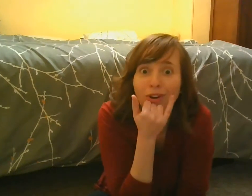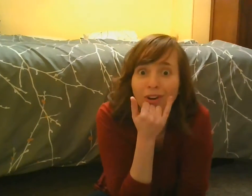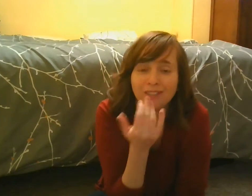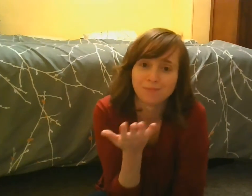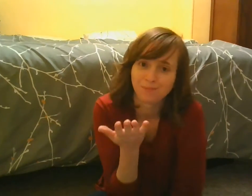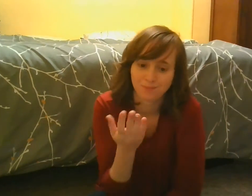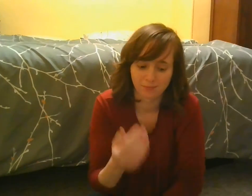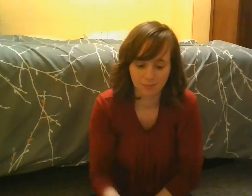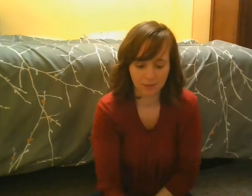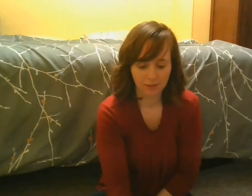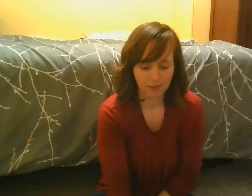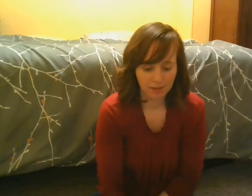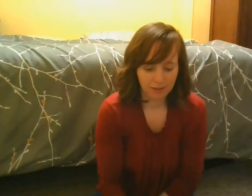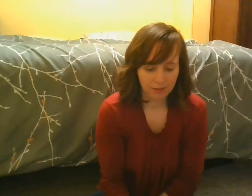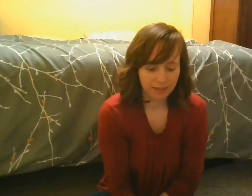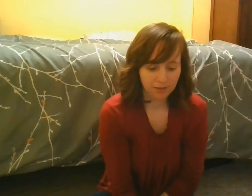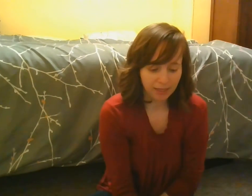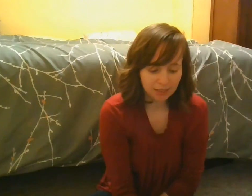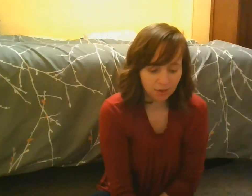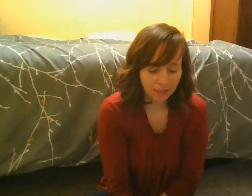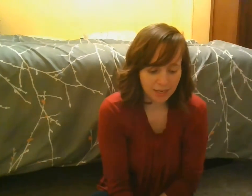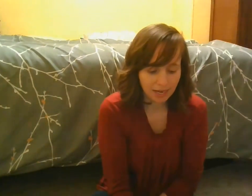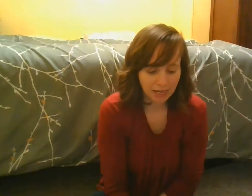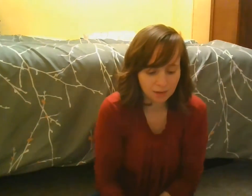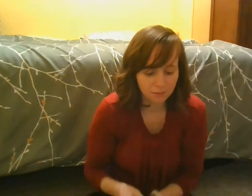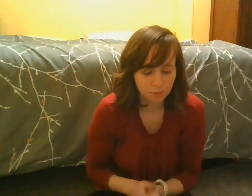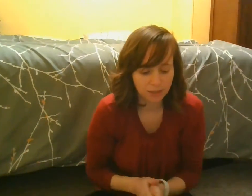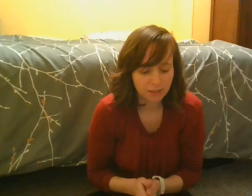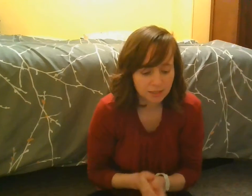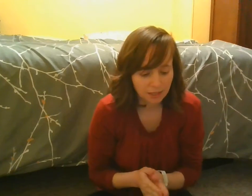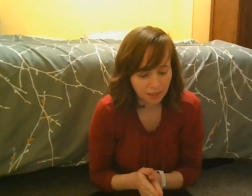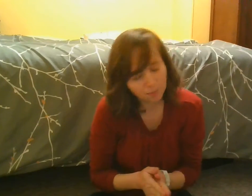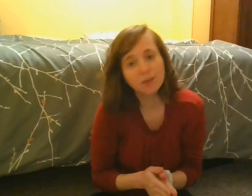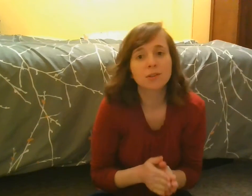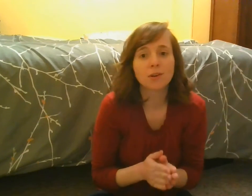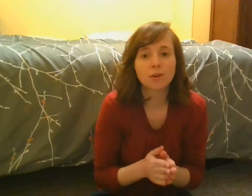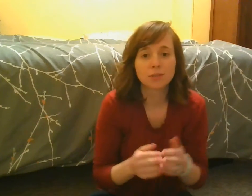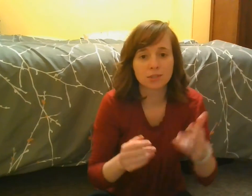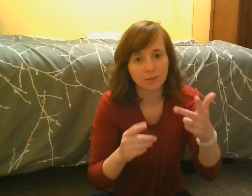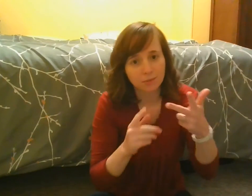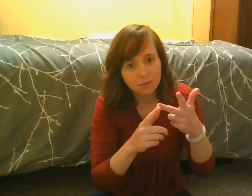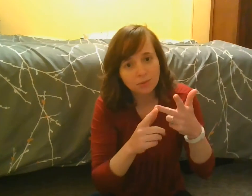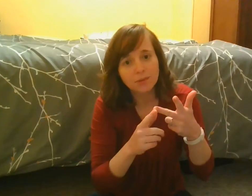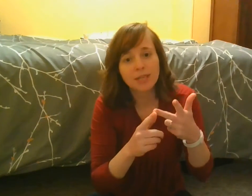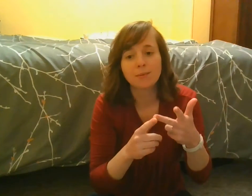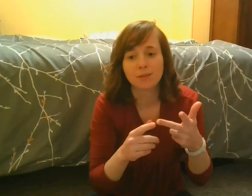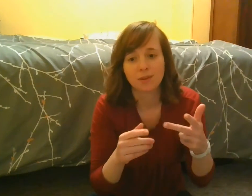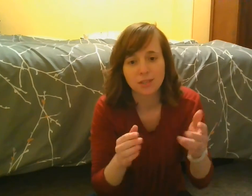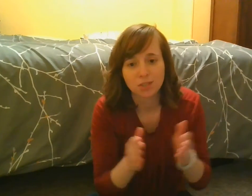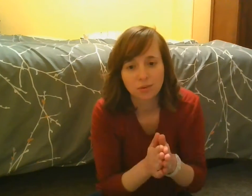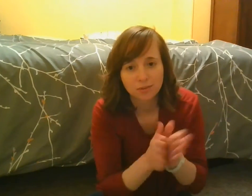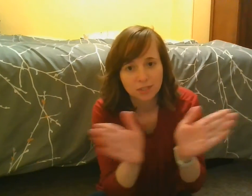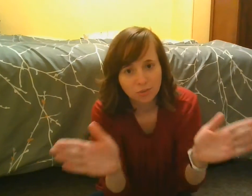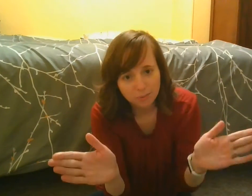wrong. All right, so that's all the negative ones, and then we're going to go to number 3 with all the general